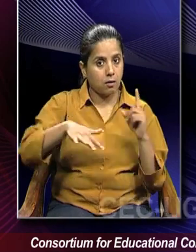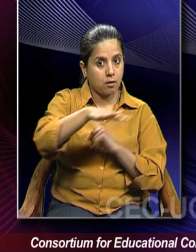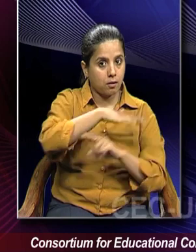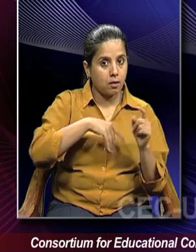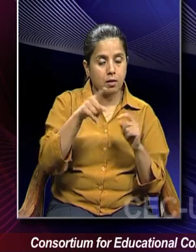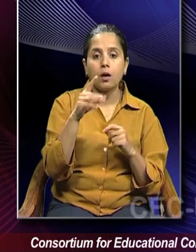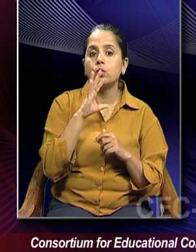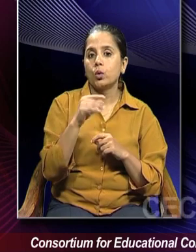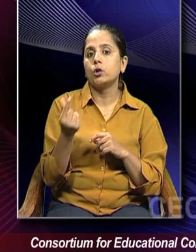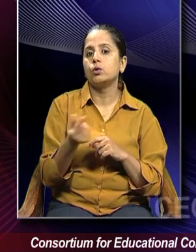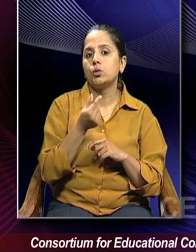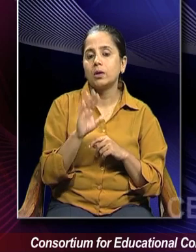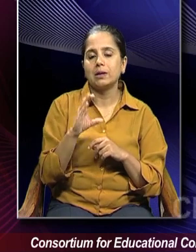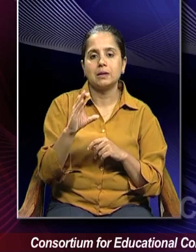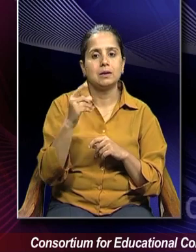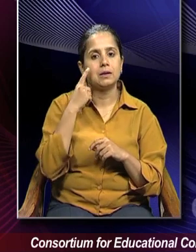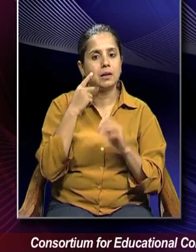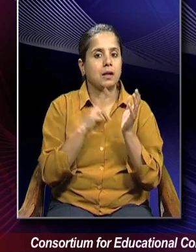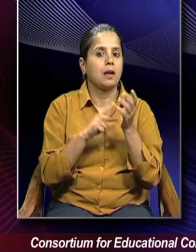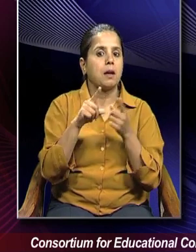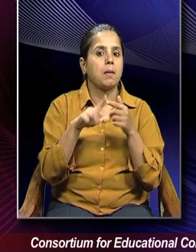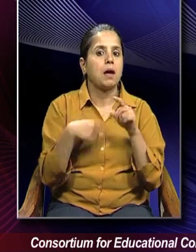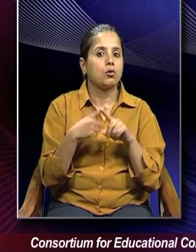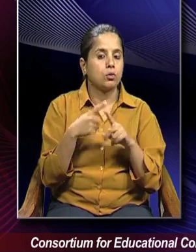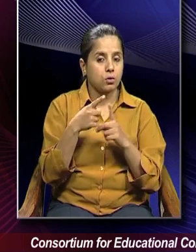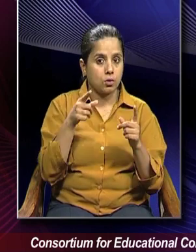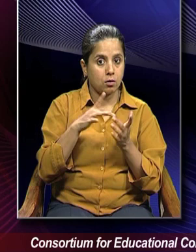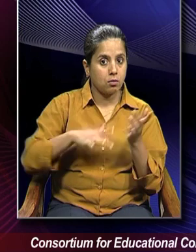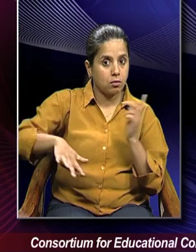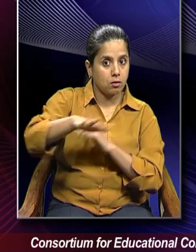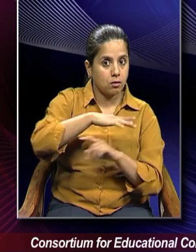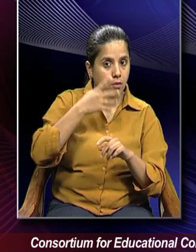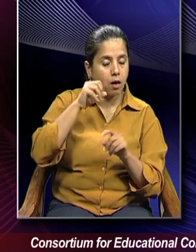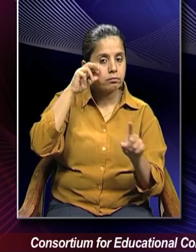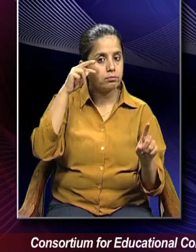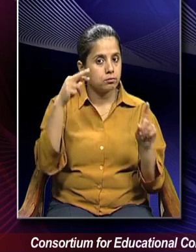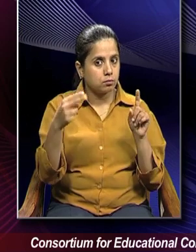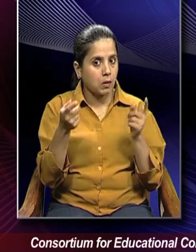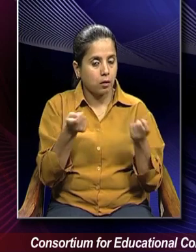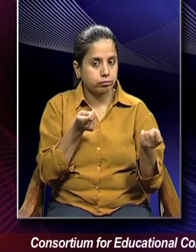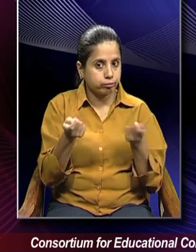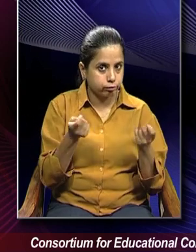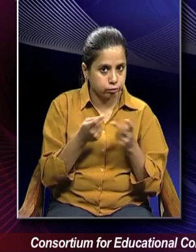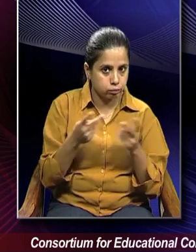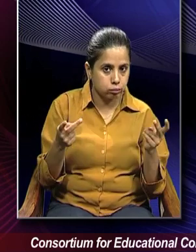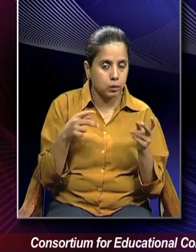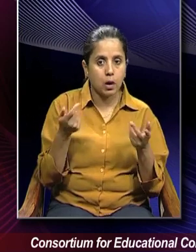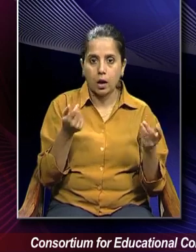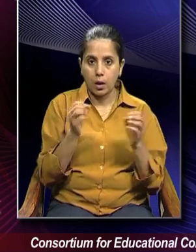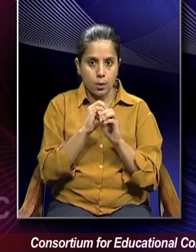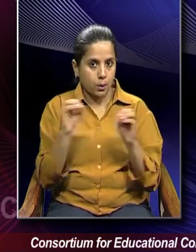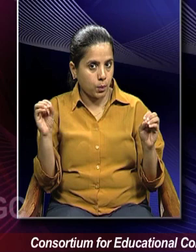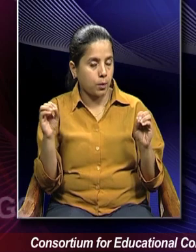are actually using cinemetrics. Once you look at the environment from the perspective of controllability,